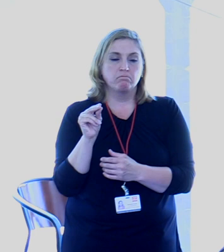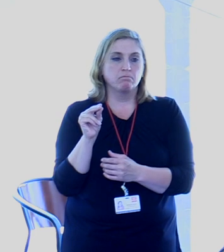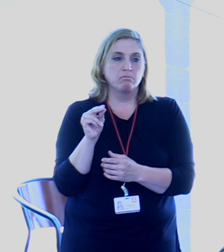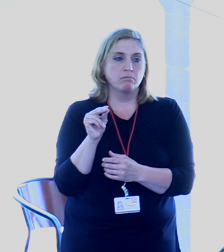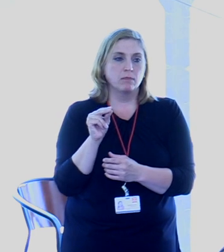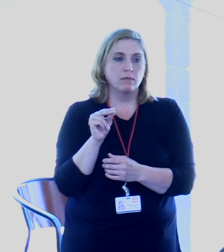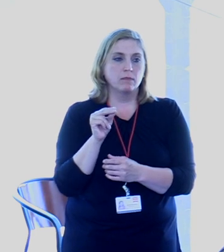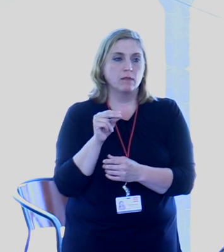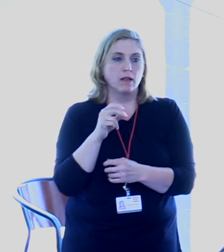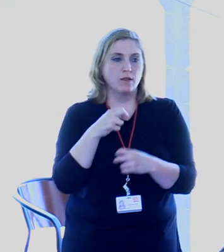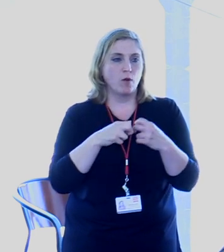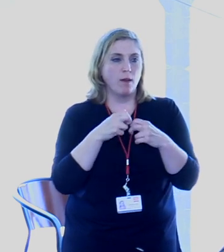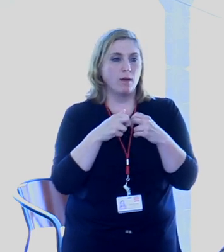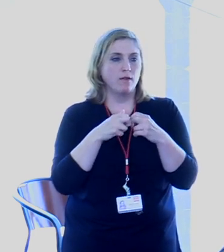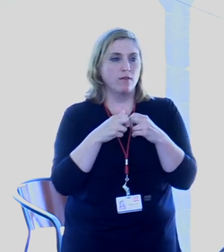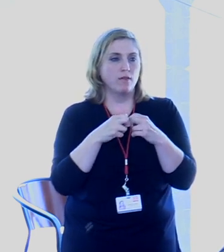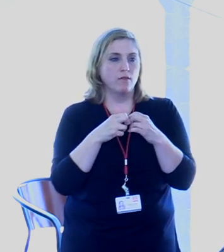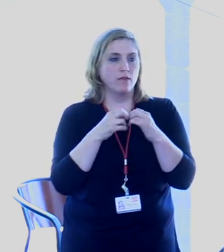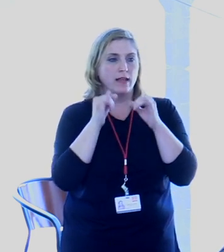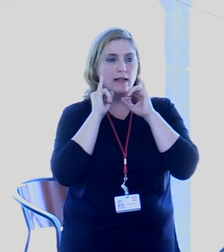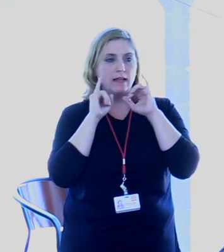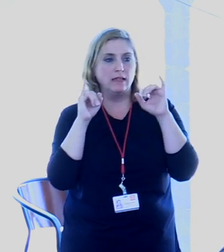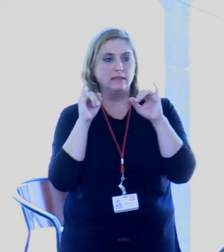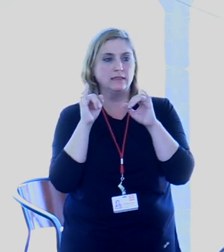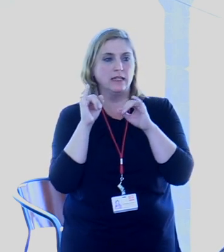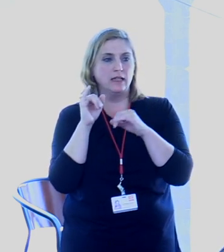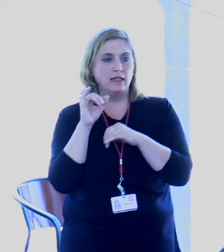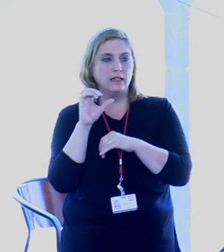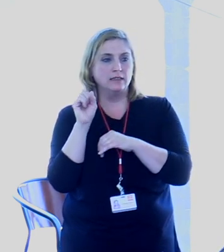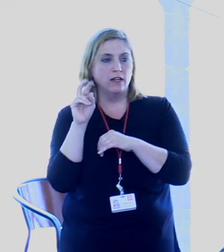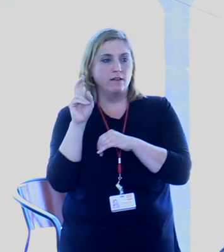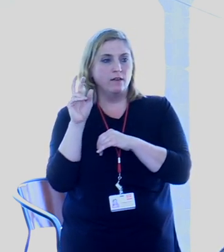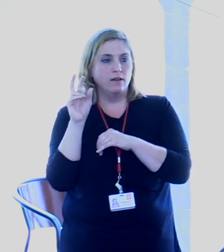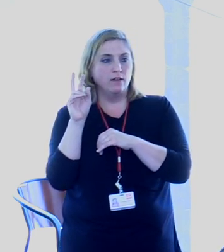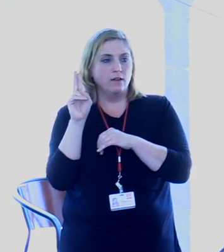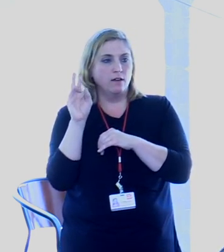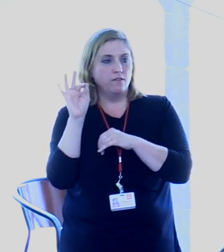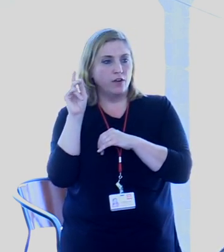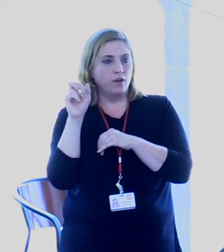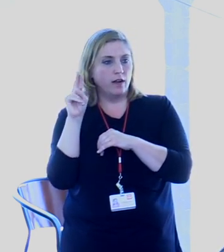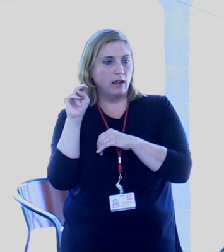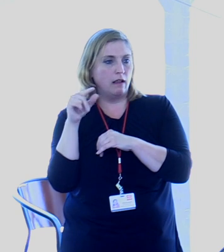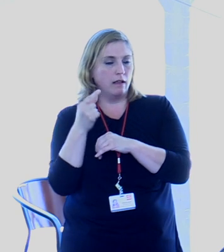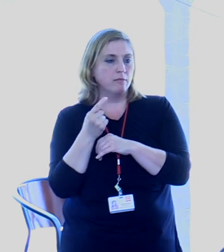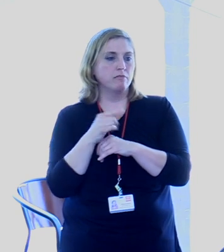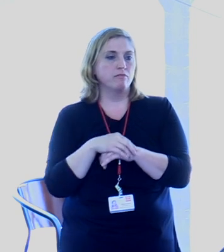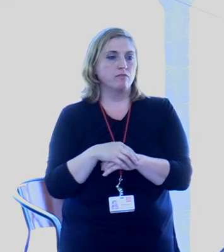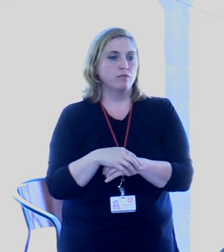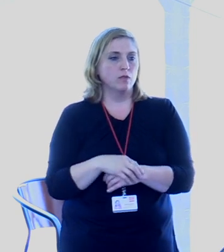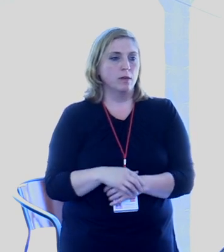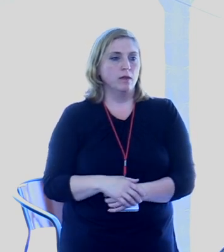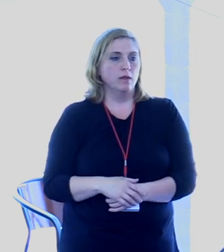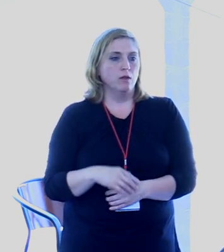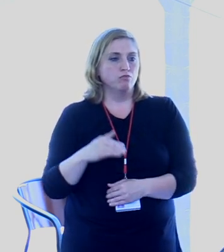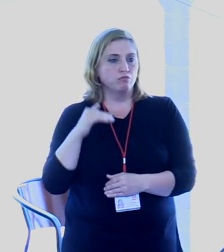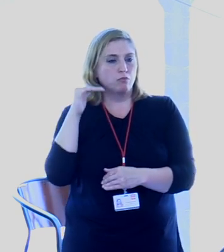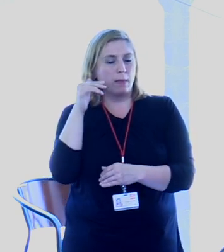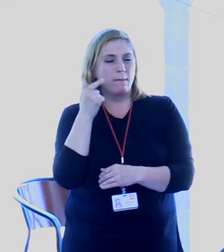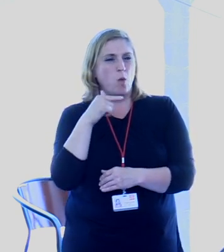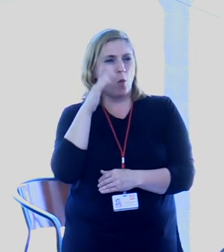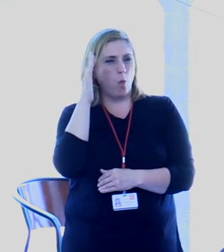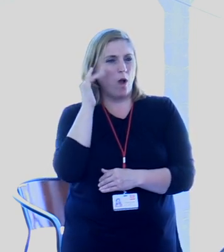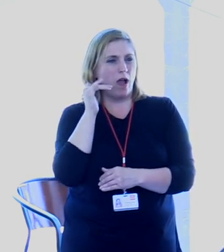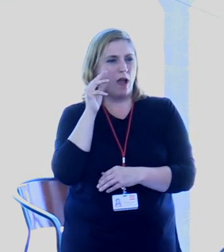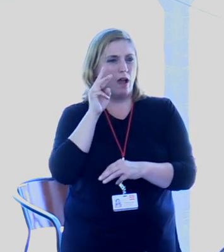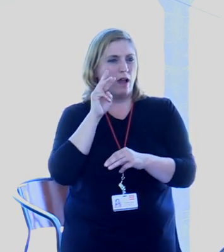No, there's a problem of innocent suffering, okay? We start to mature a little bit and ask why is the